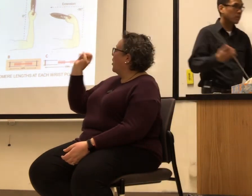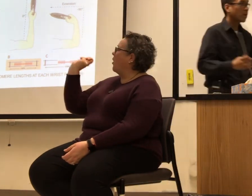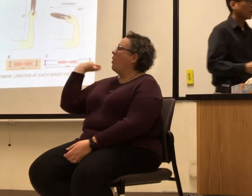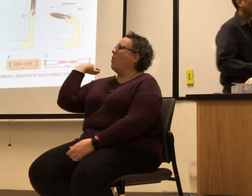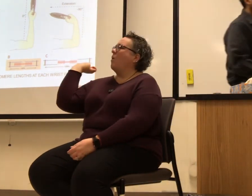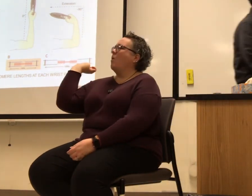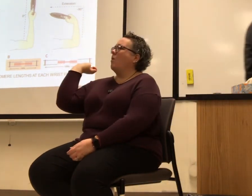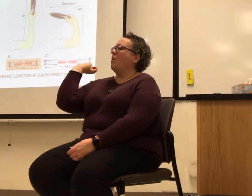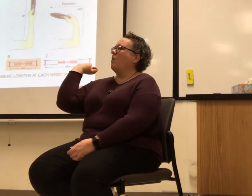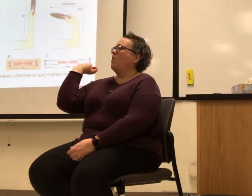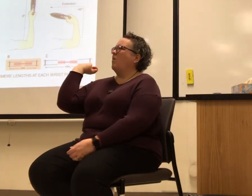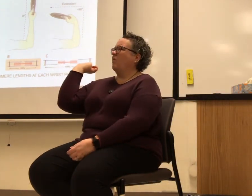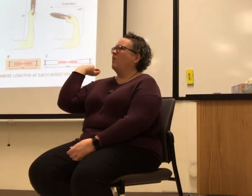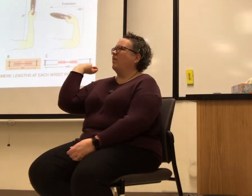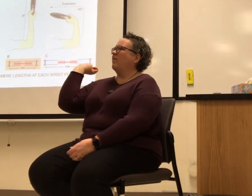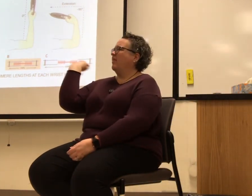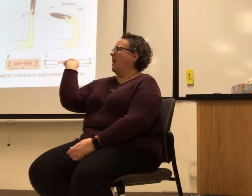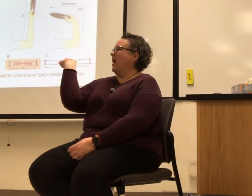try your hardest.